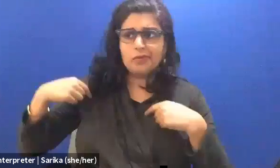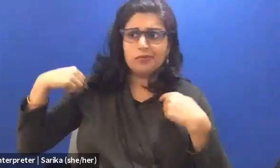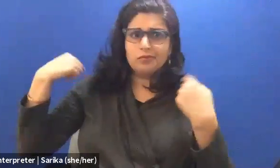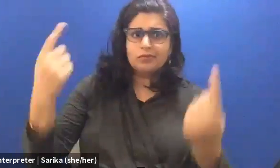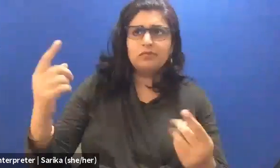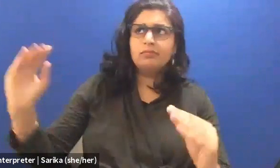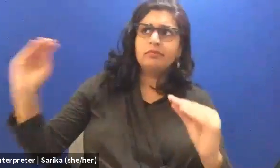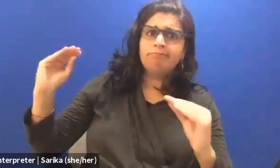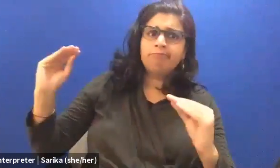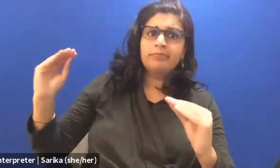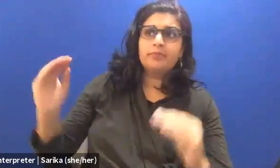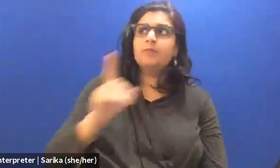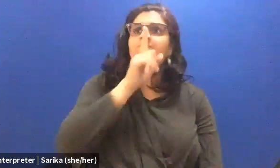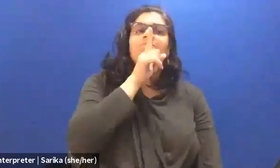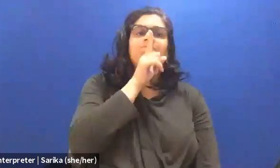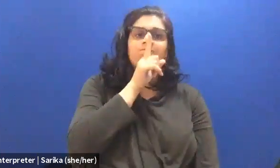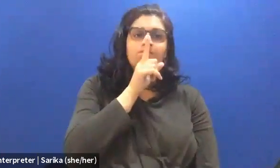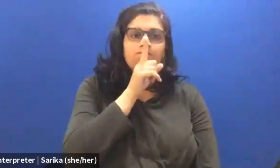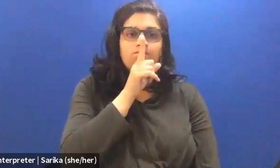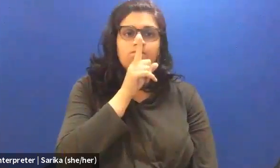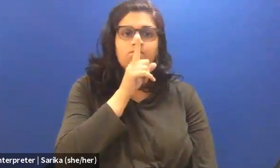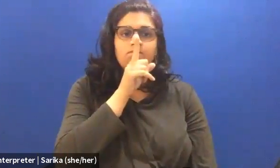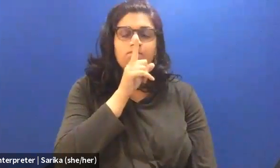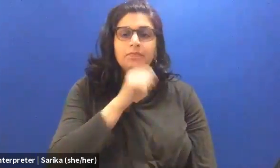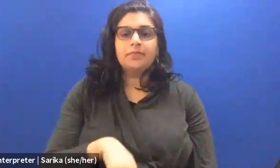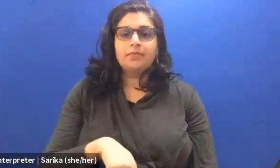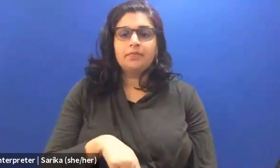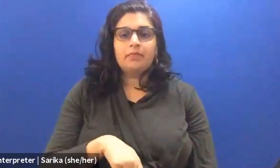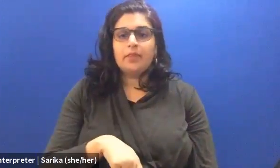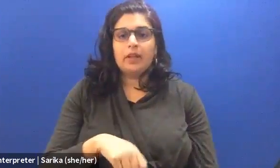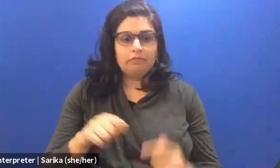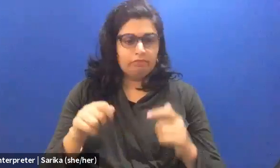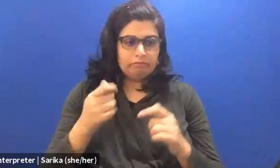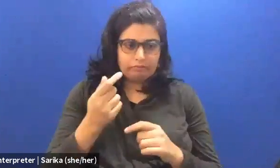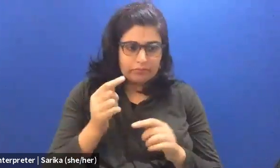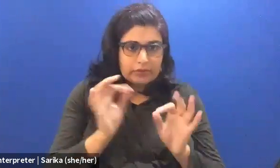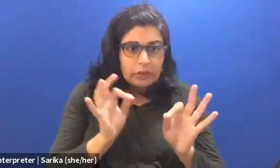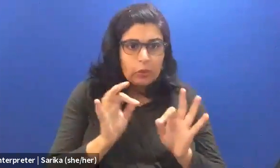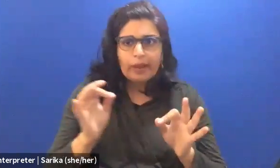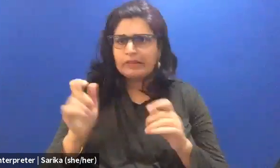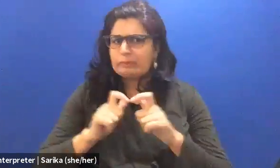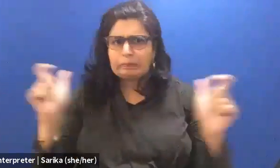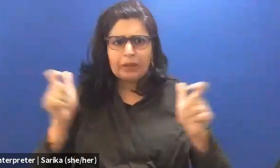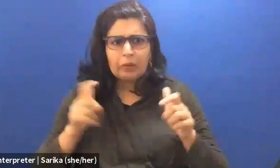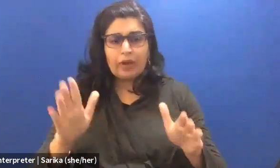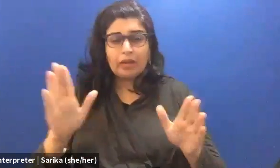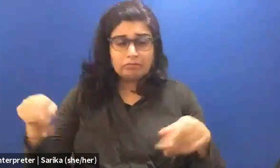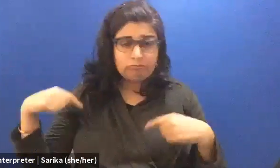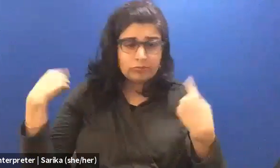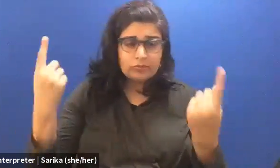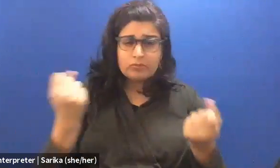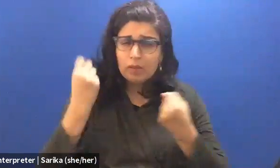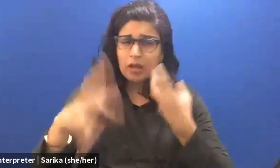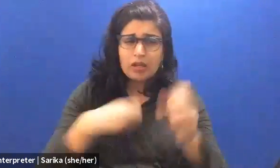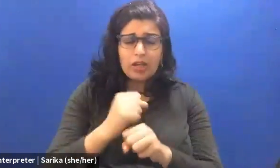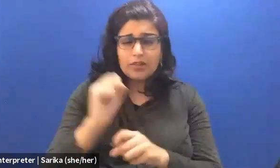conditioned to not say something. And we've done it in little ways, in big ways, and through many years of kind of social conditioning,